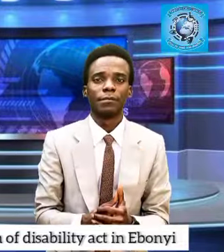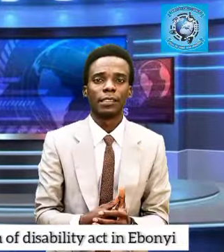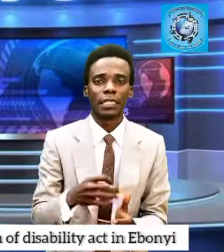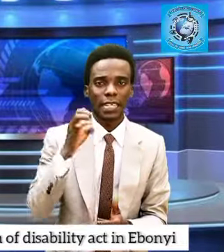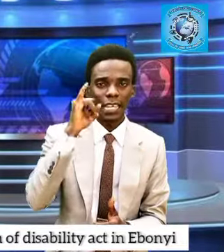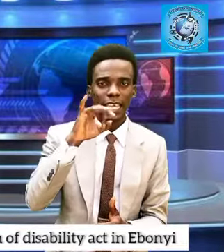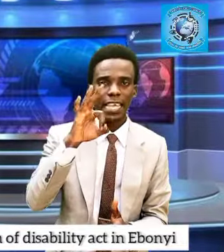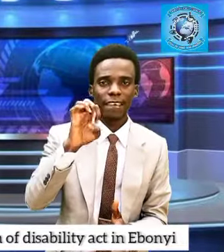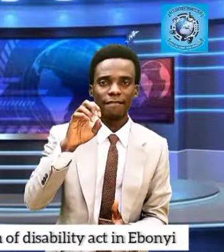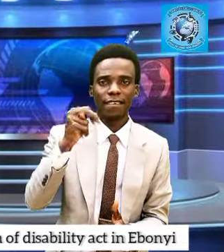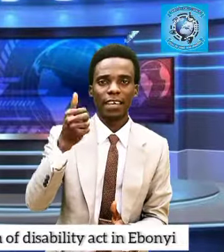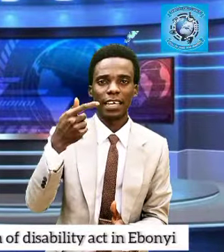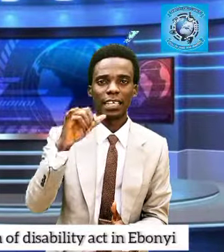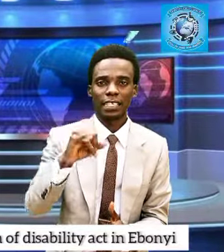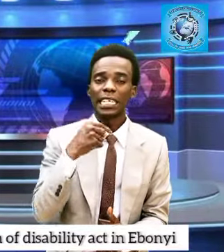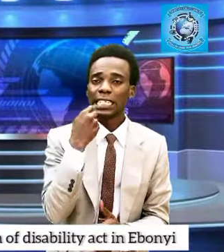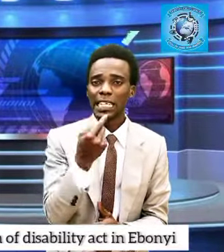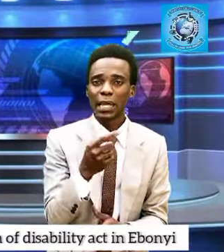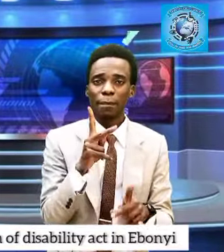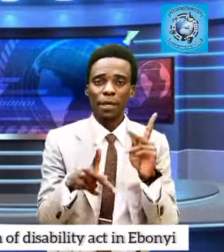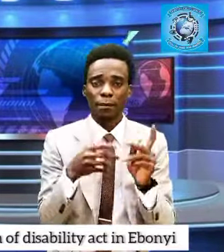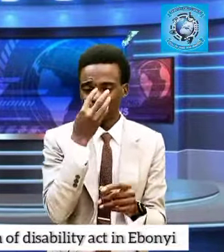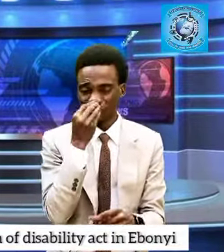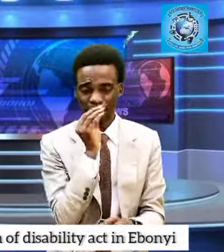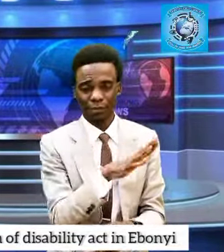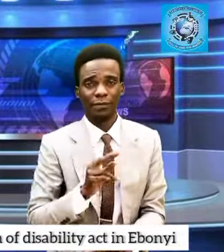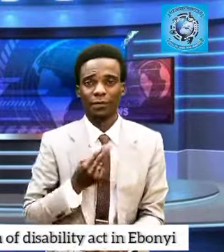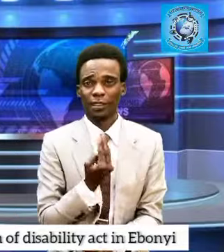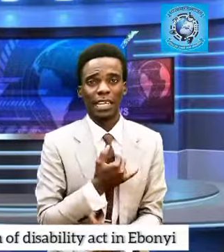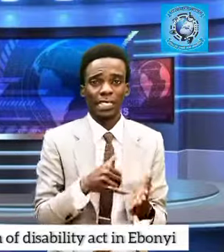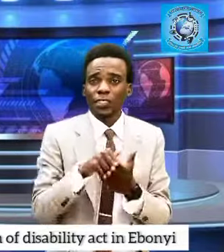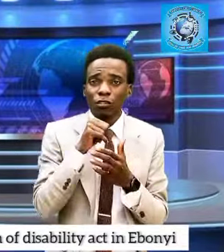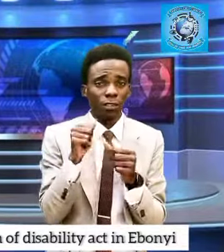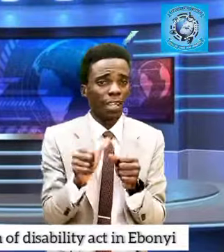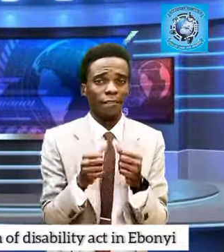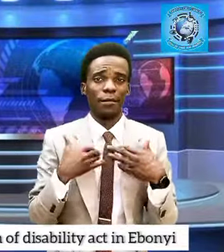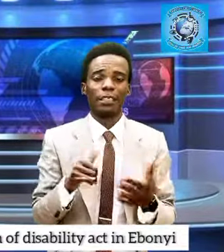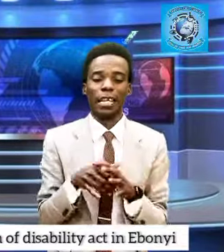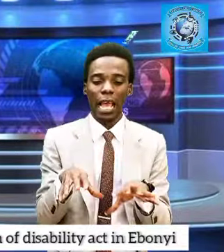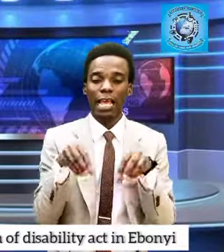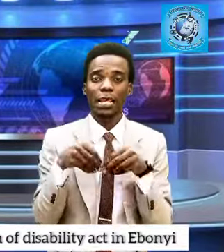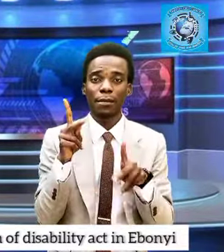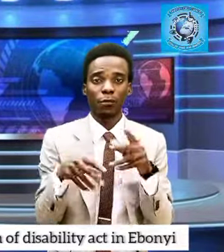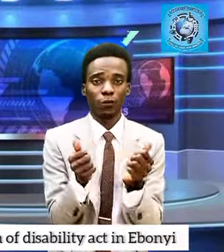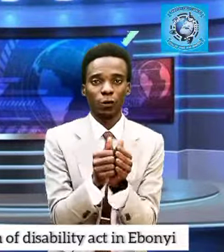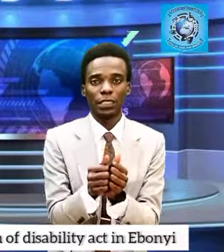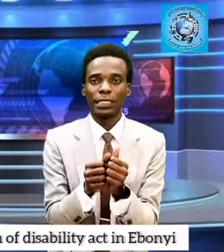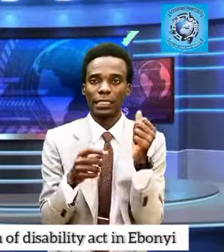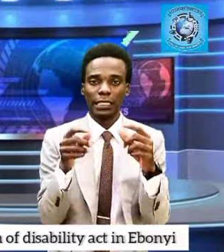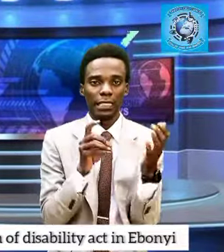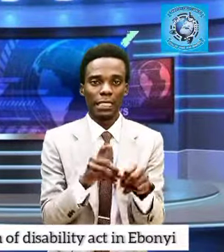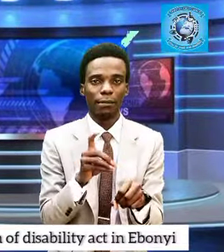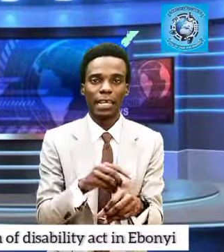Ifeanyi said, "People neglect us. It is not everybody that accepts people with disabilities. This